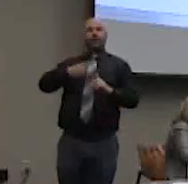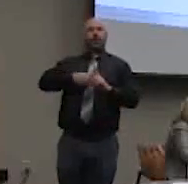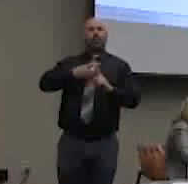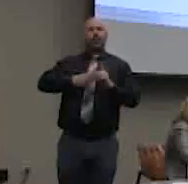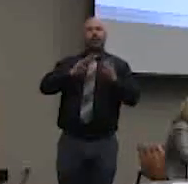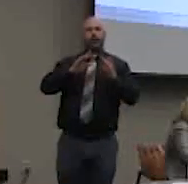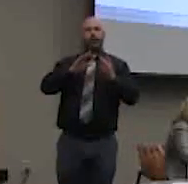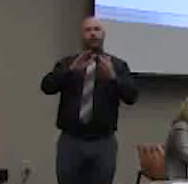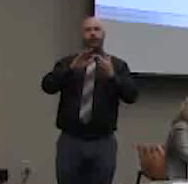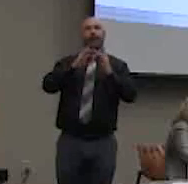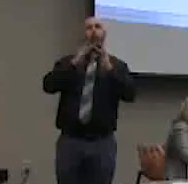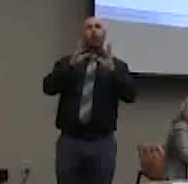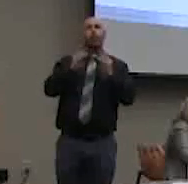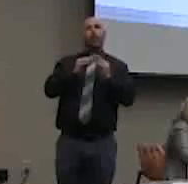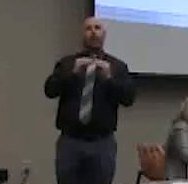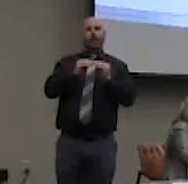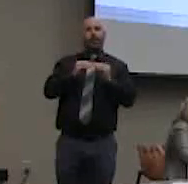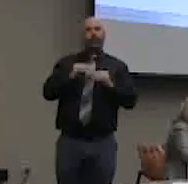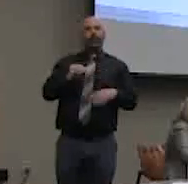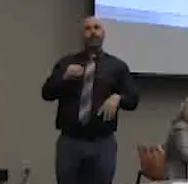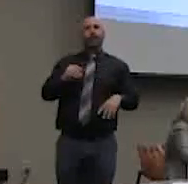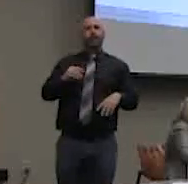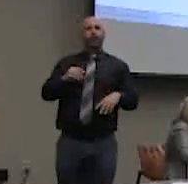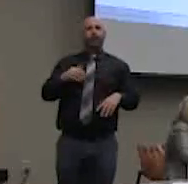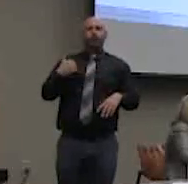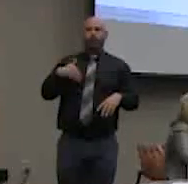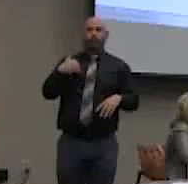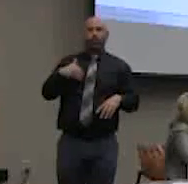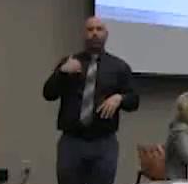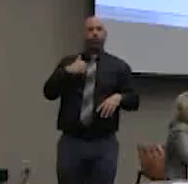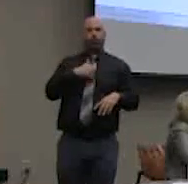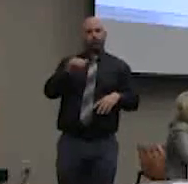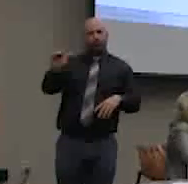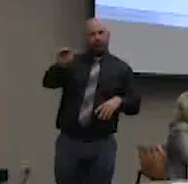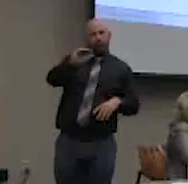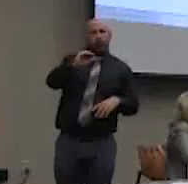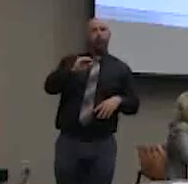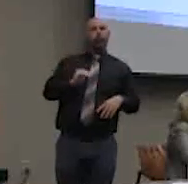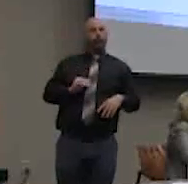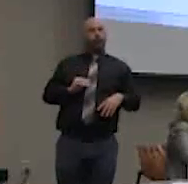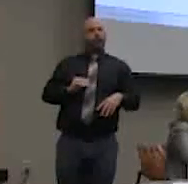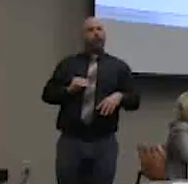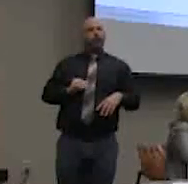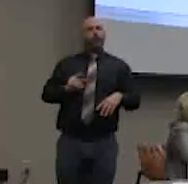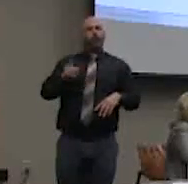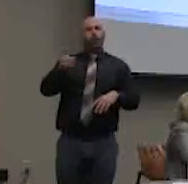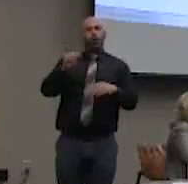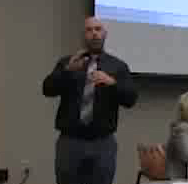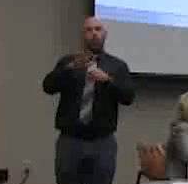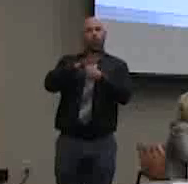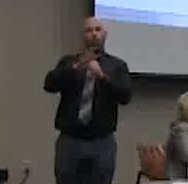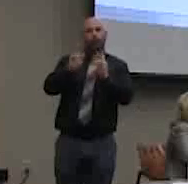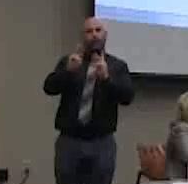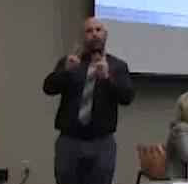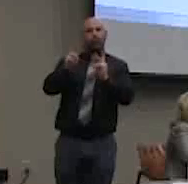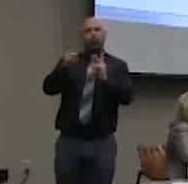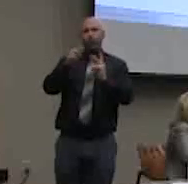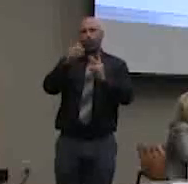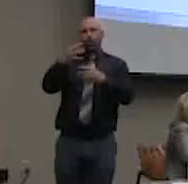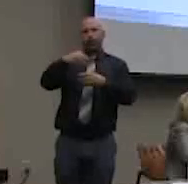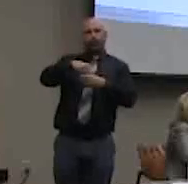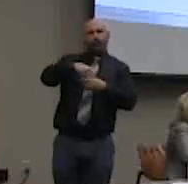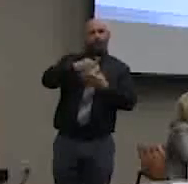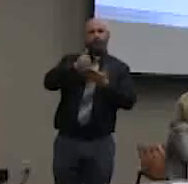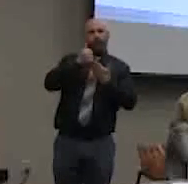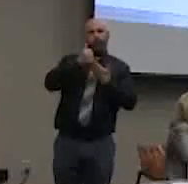way to do it. Again, we went with local people that have their pulse on what's happening in Rapids and how they can help. So